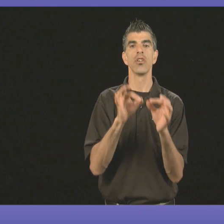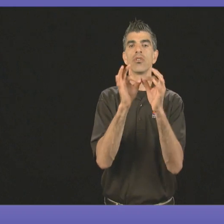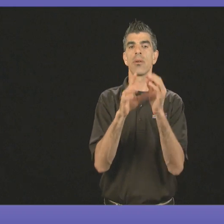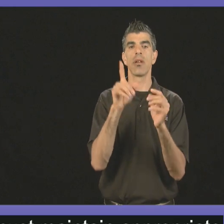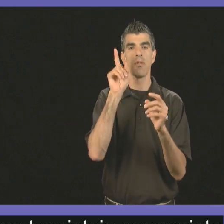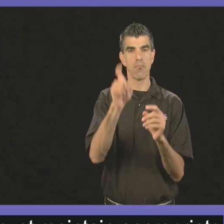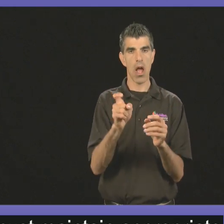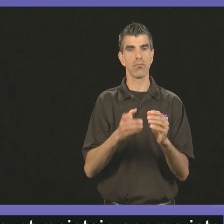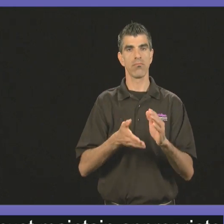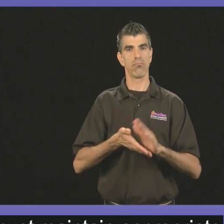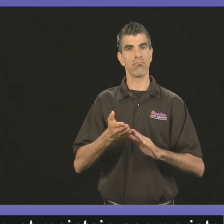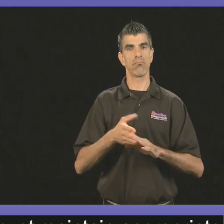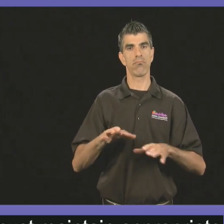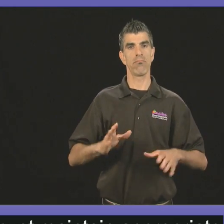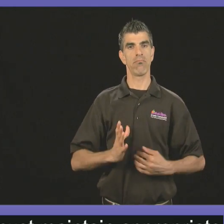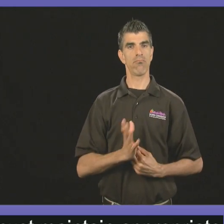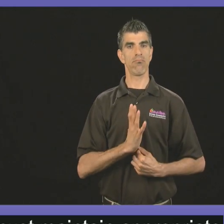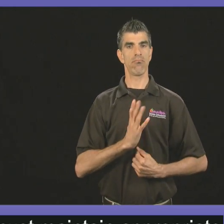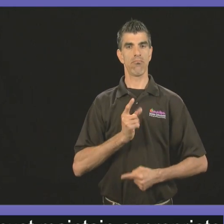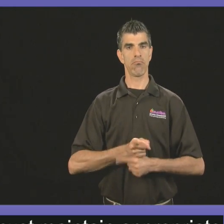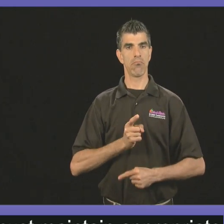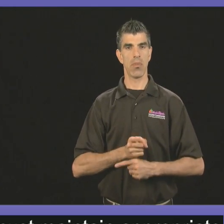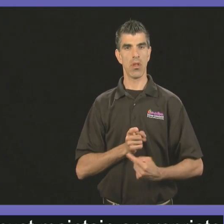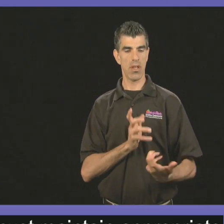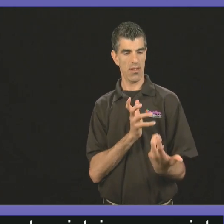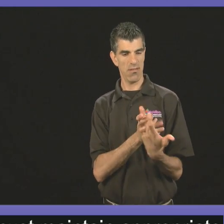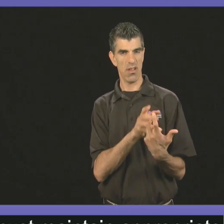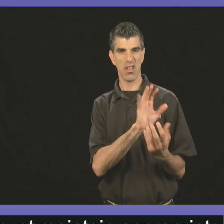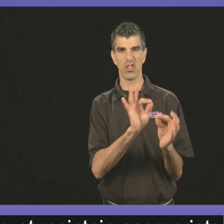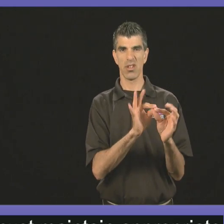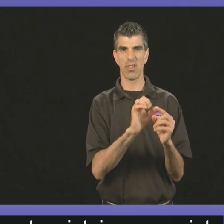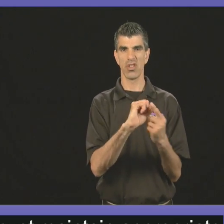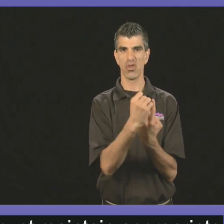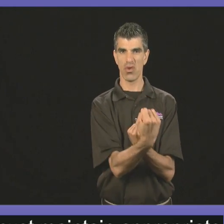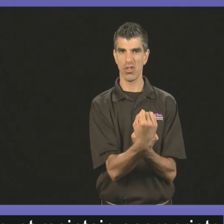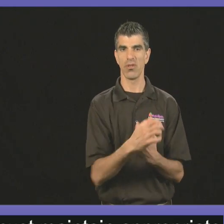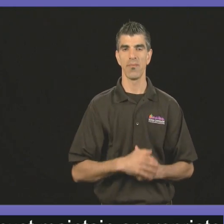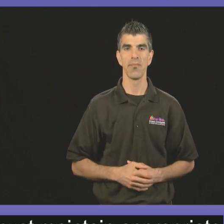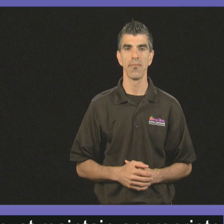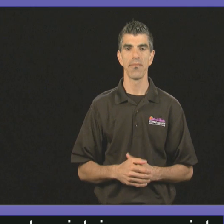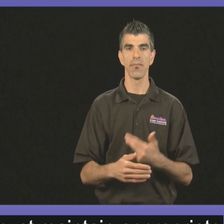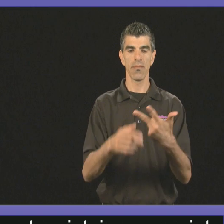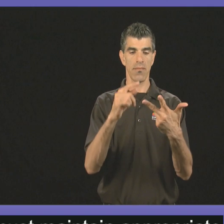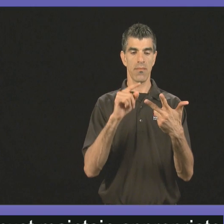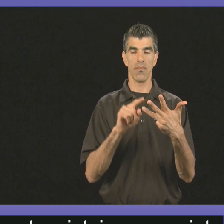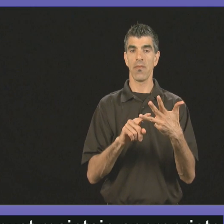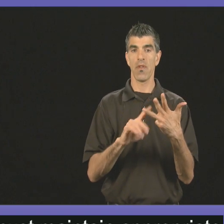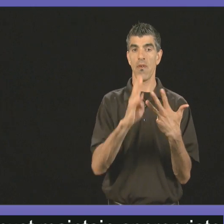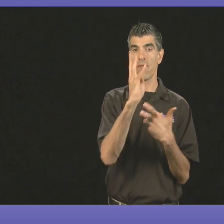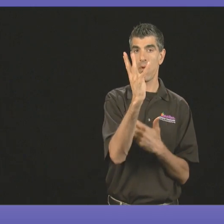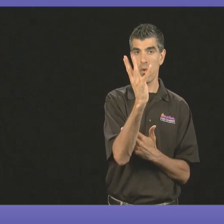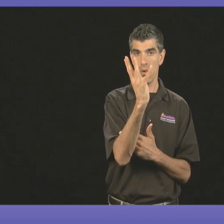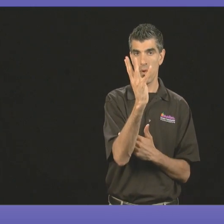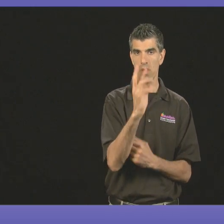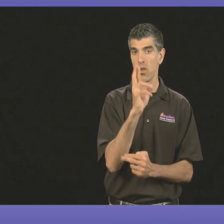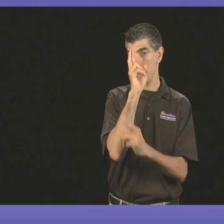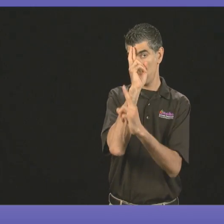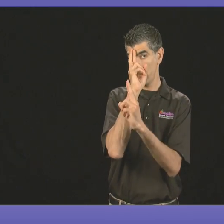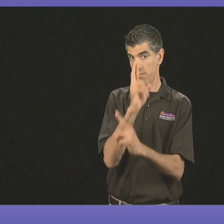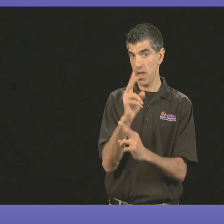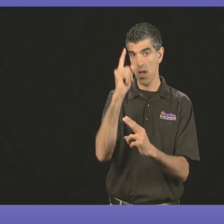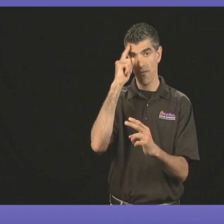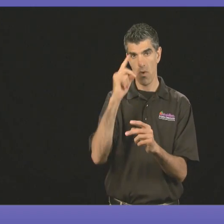conduct. Interpreters must maintain appropriate behaviors in certain settings. The fourth tenet